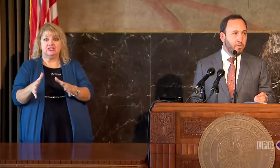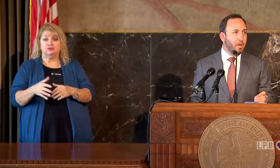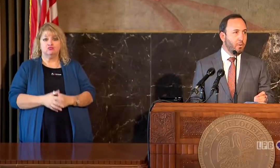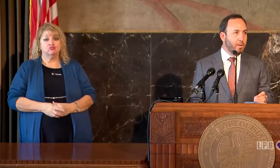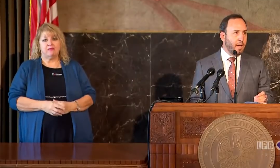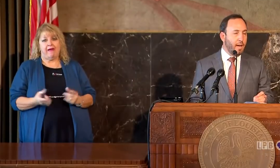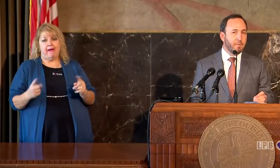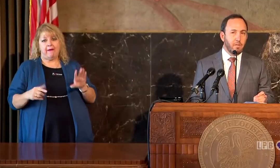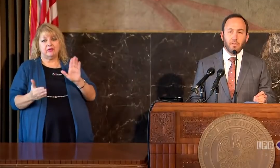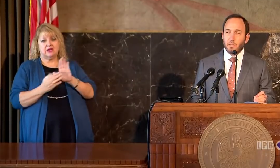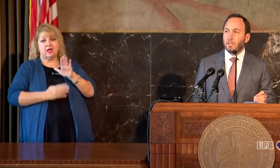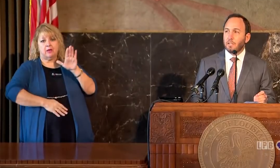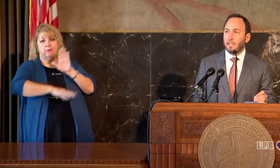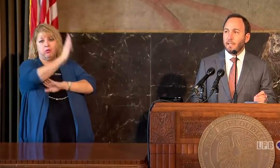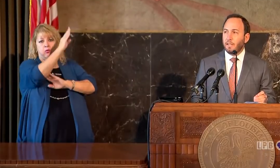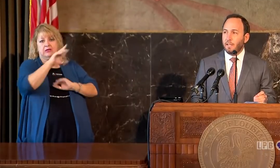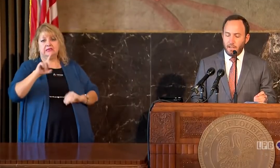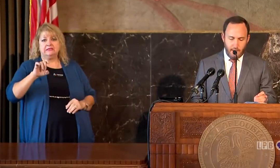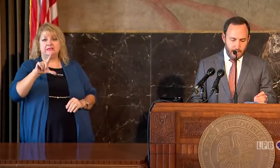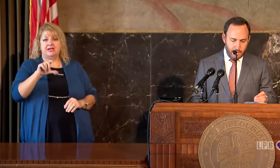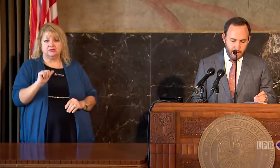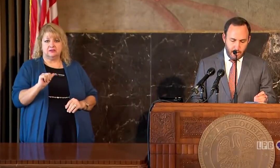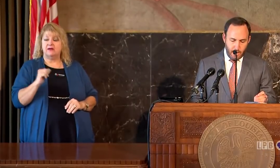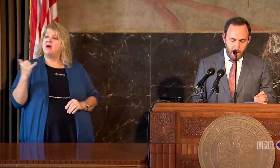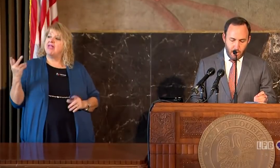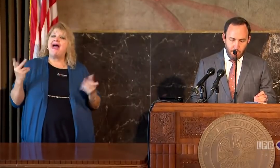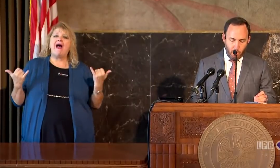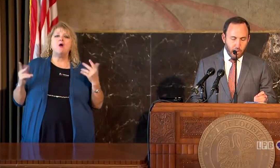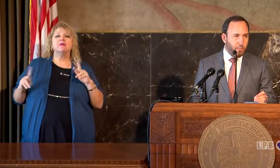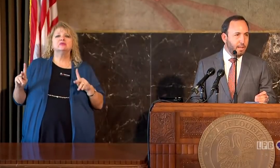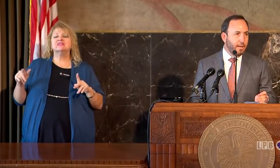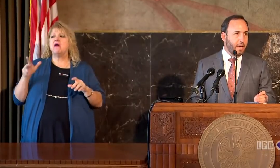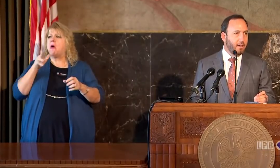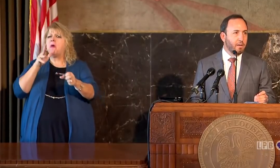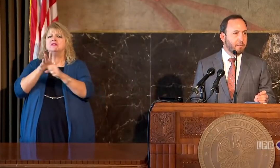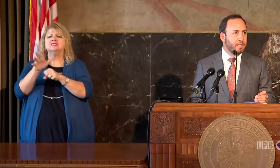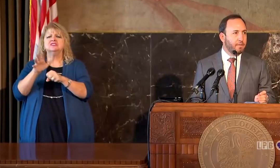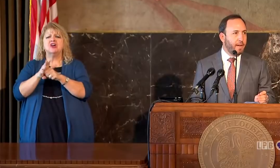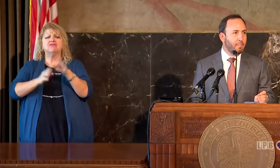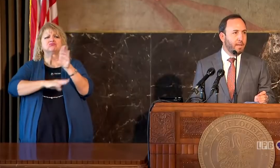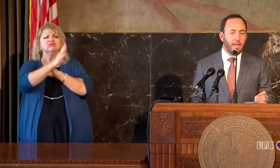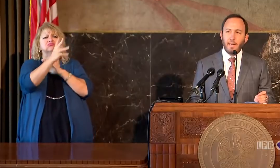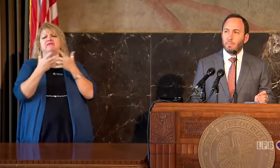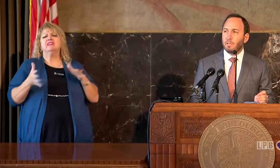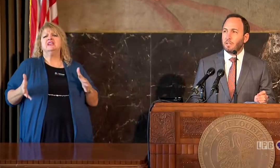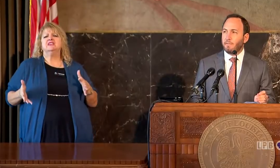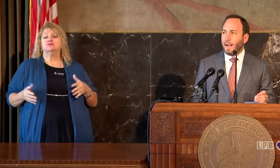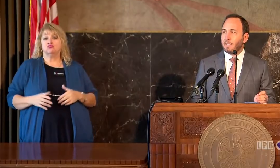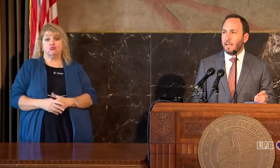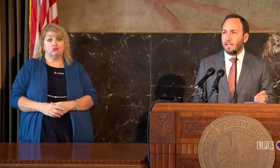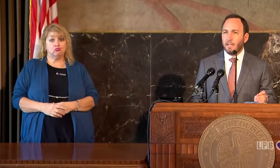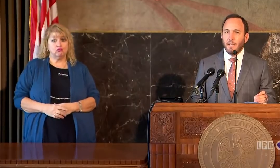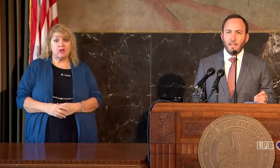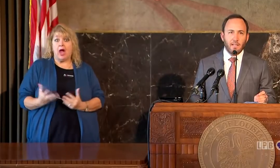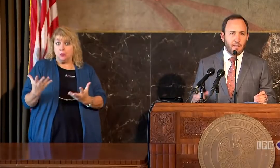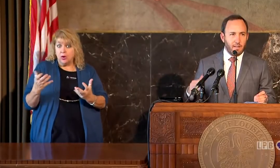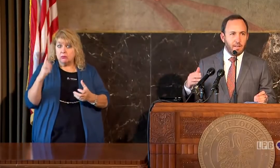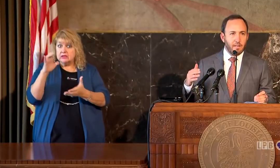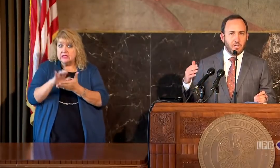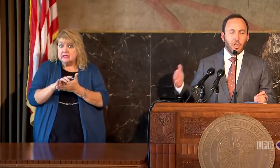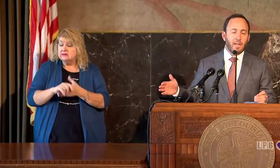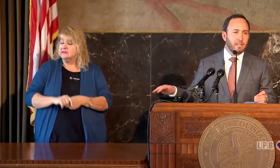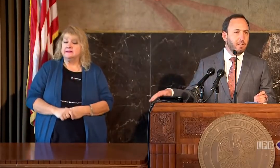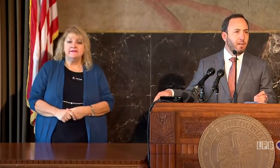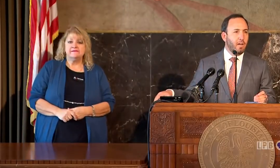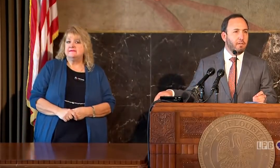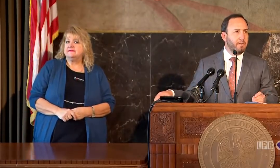I do know with absolute certainty is the more that we can get our friends, family, and neighbors vaccinated,